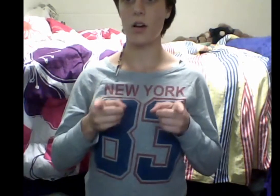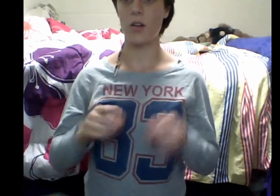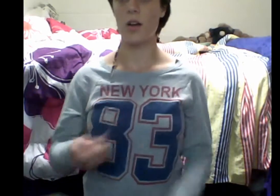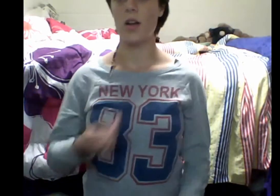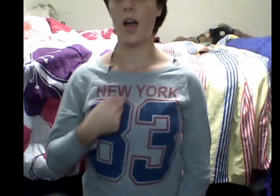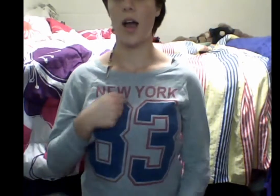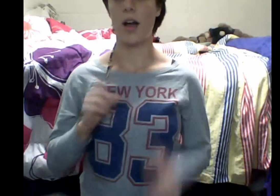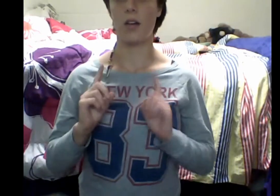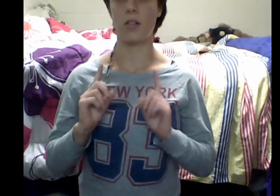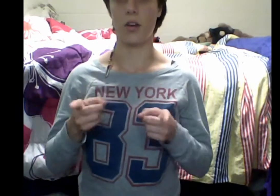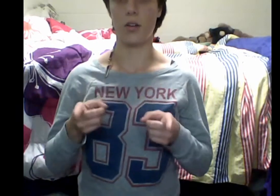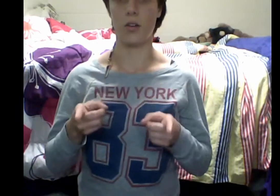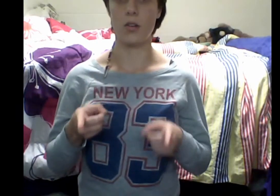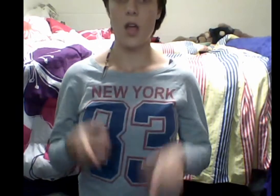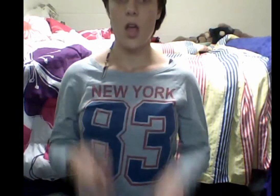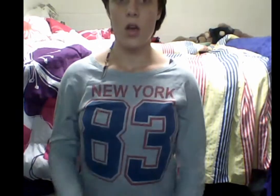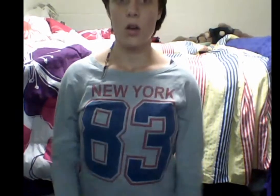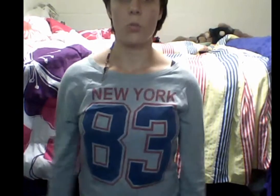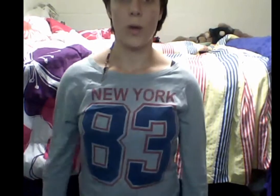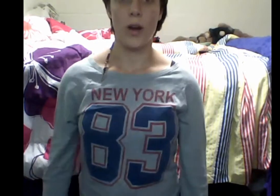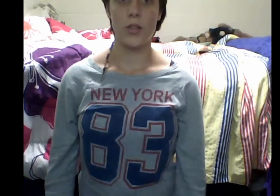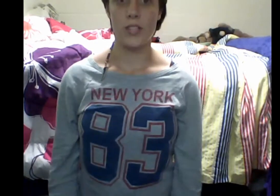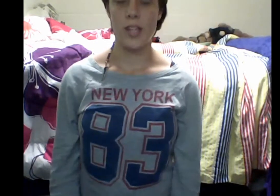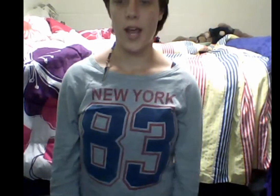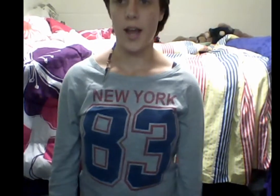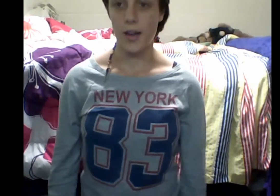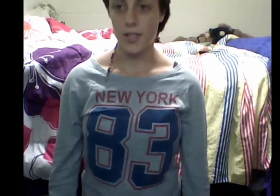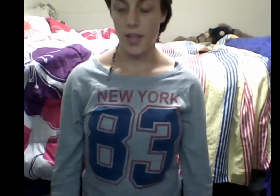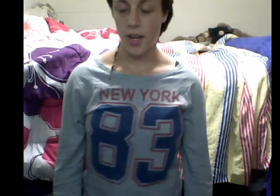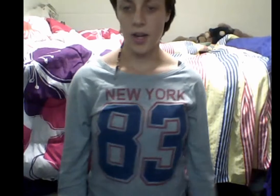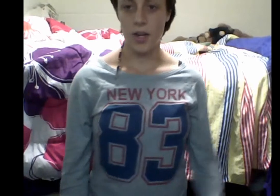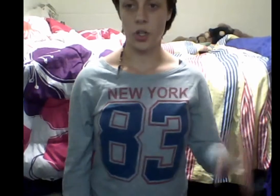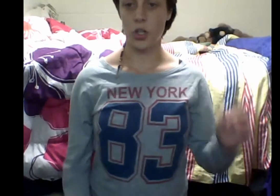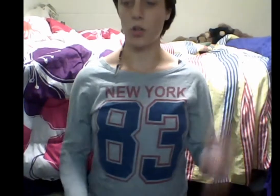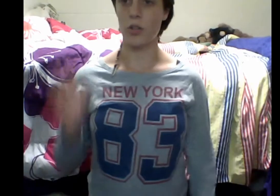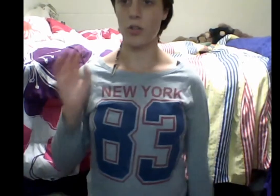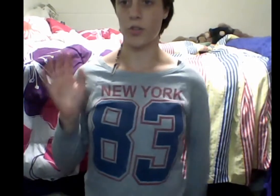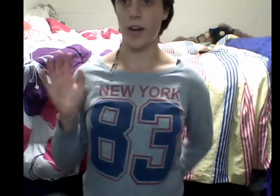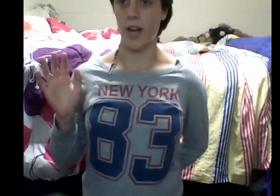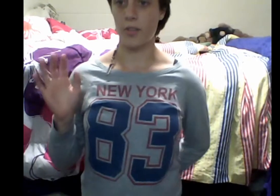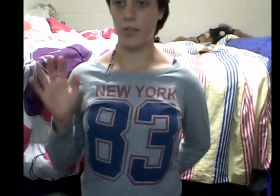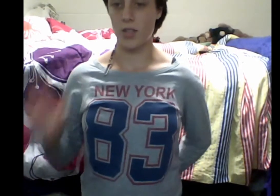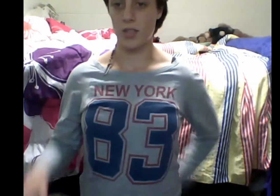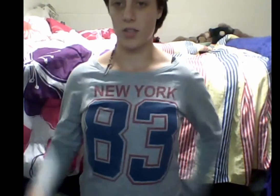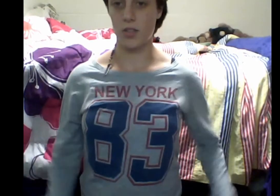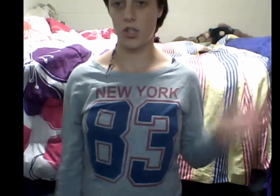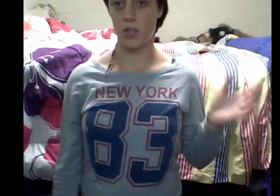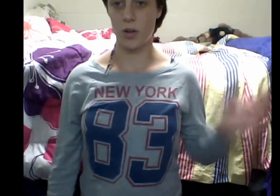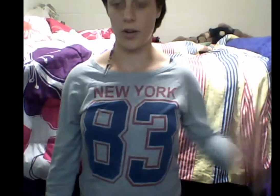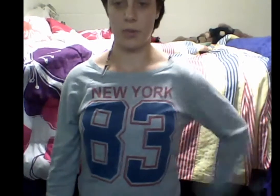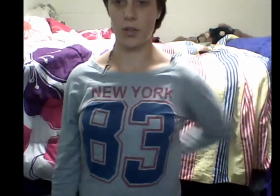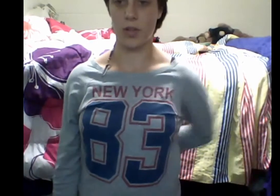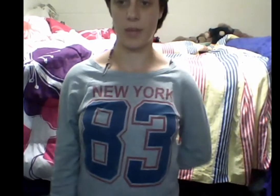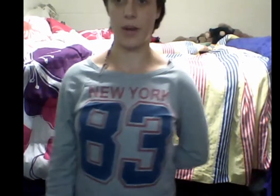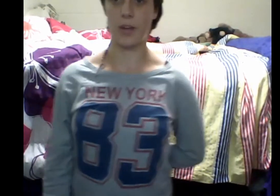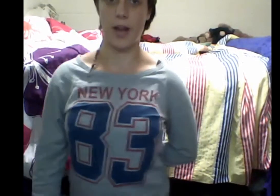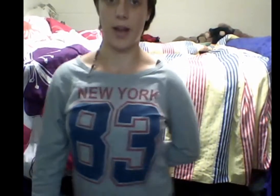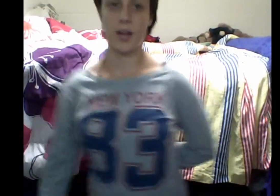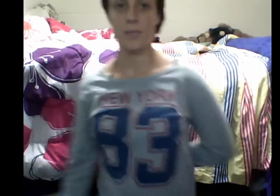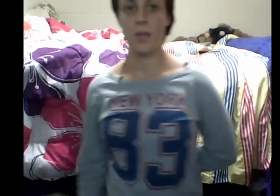go, I'll go. Where you stay, I'll stay. You're going to only use your right hand for this, so just go ahead and put your left hand behind your back.